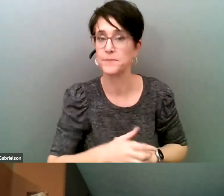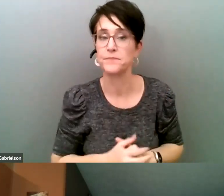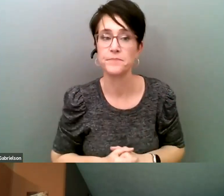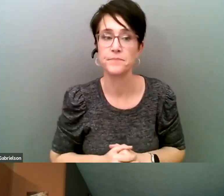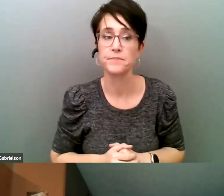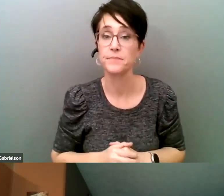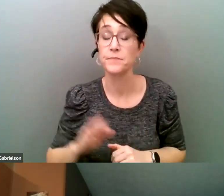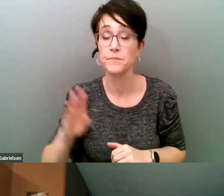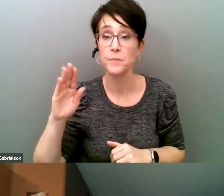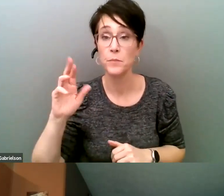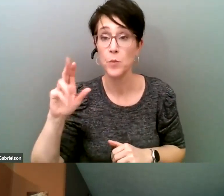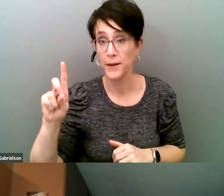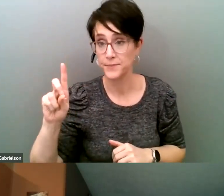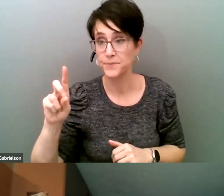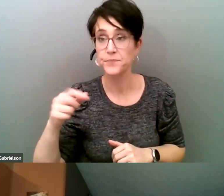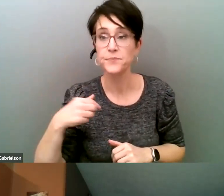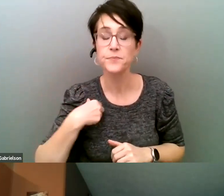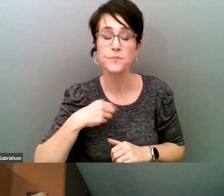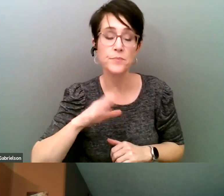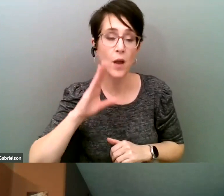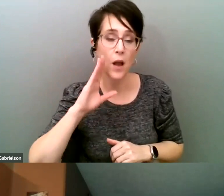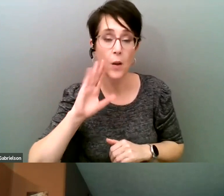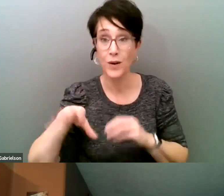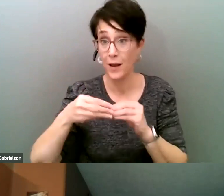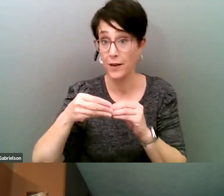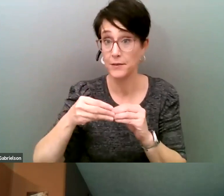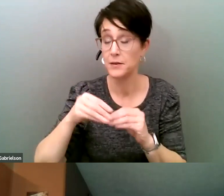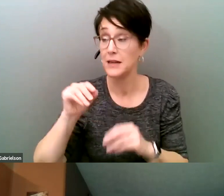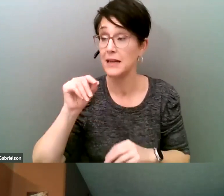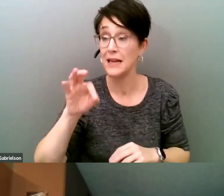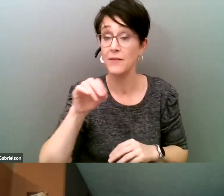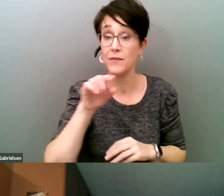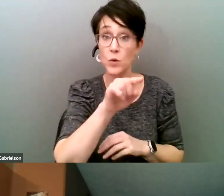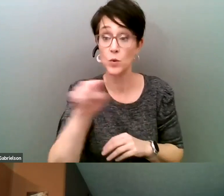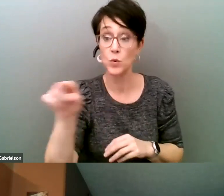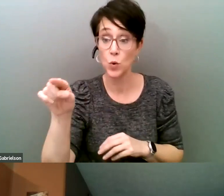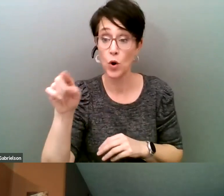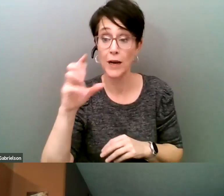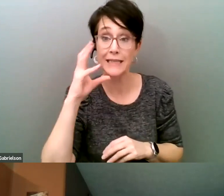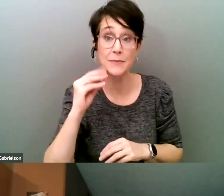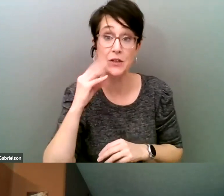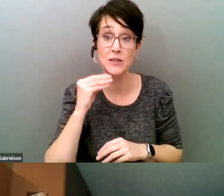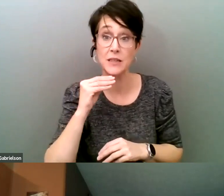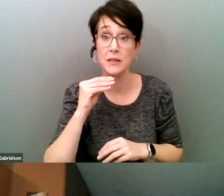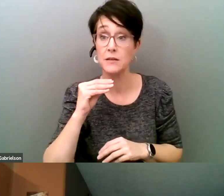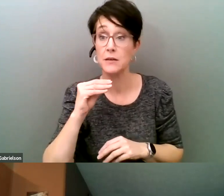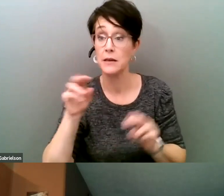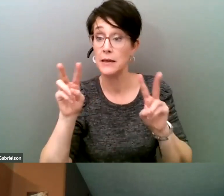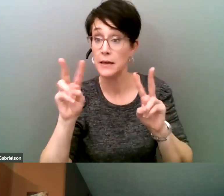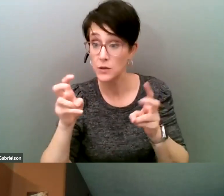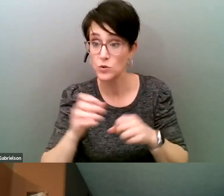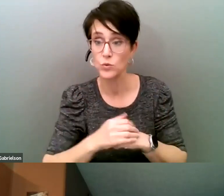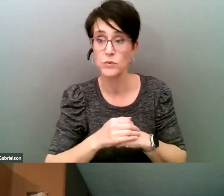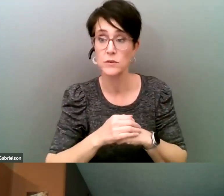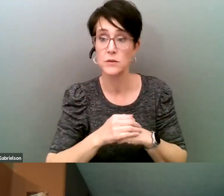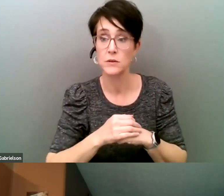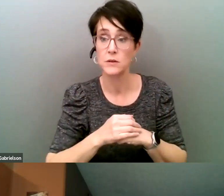that too, is that, you know, if you're experiencing issues or